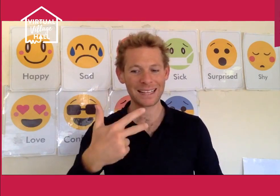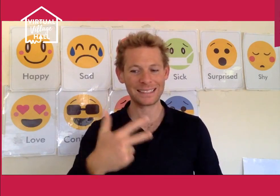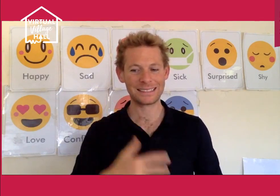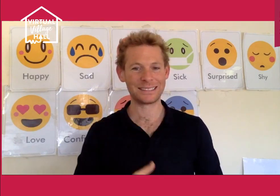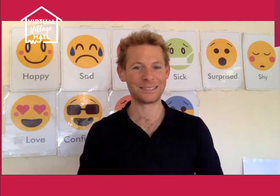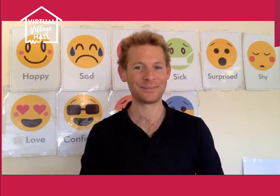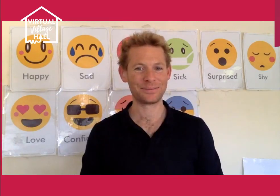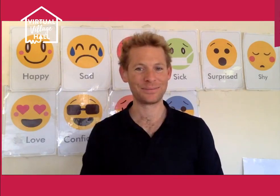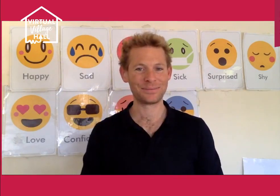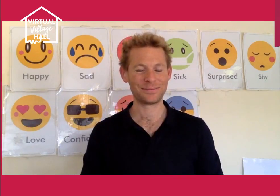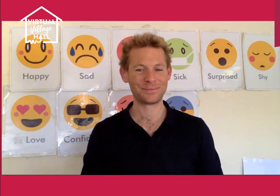Number eight